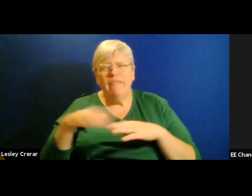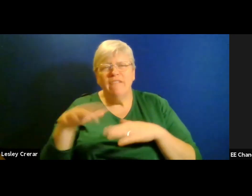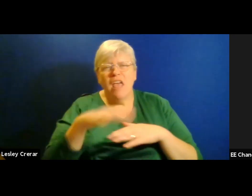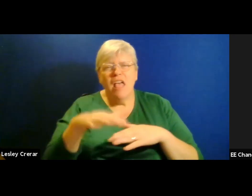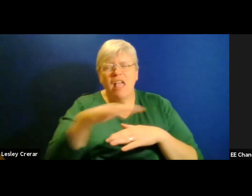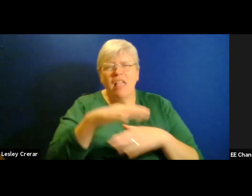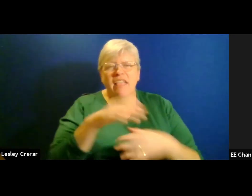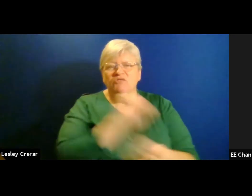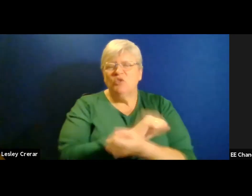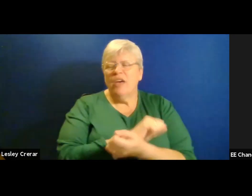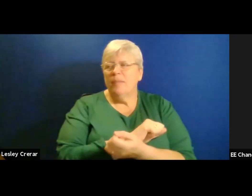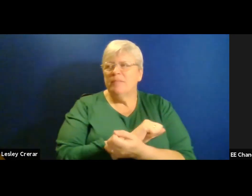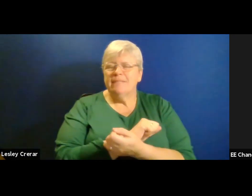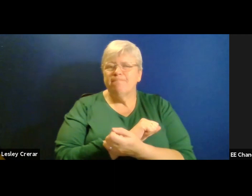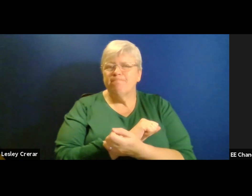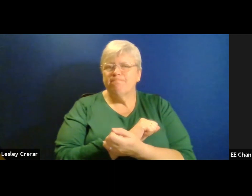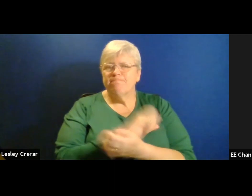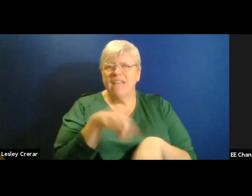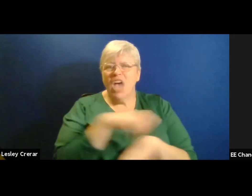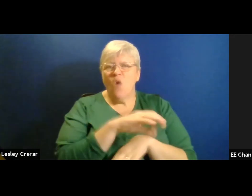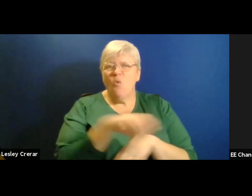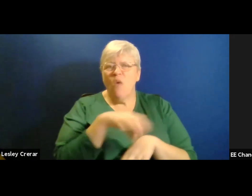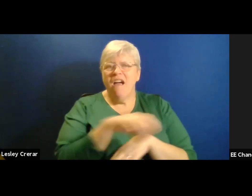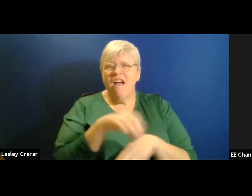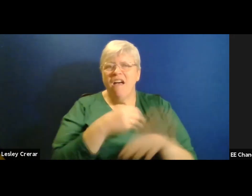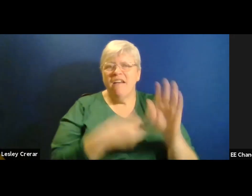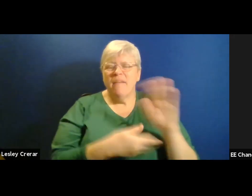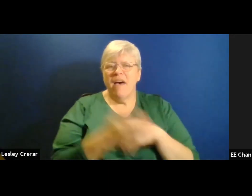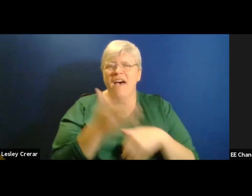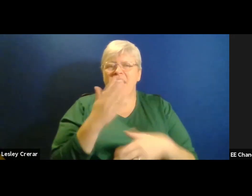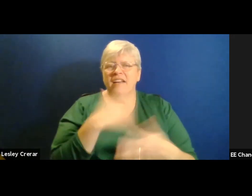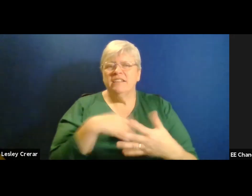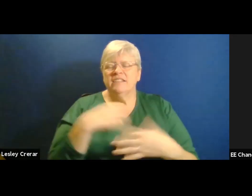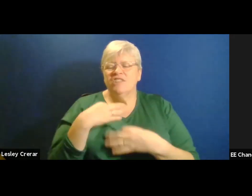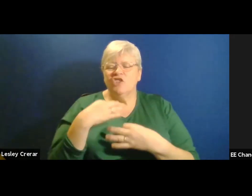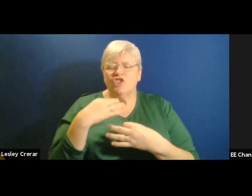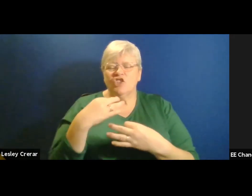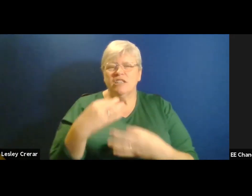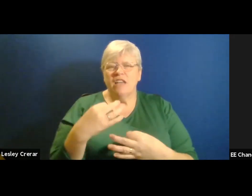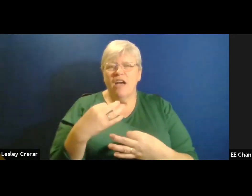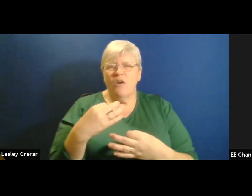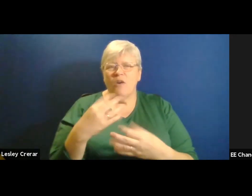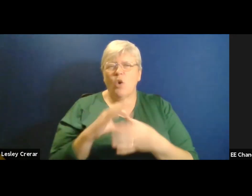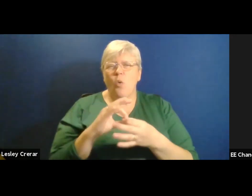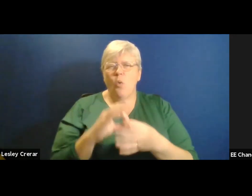Trapped together, the hours pass and proximity leads to desire, brings about a closeness.